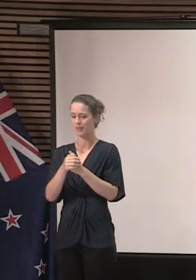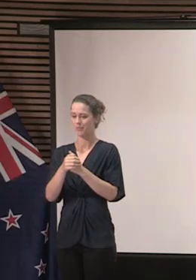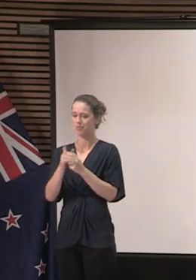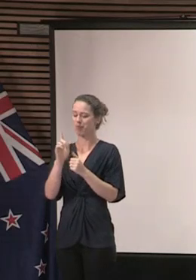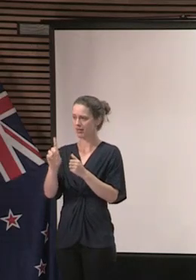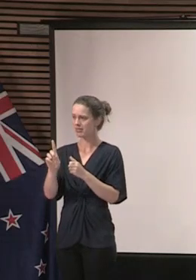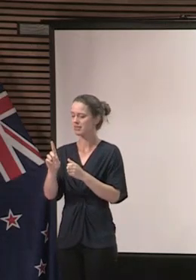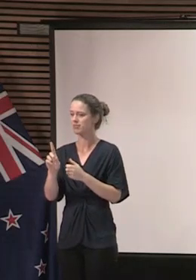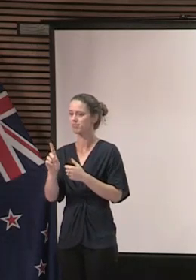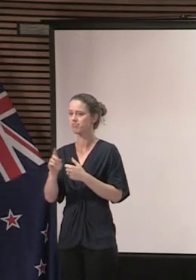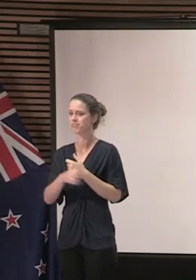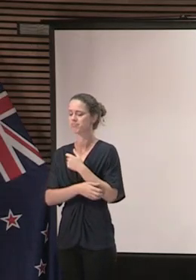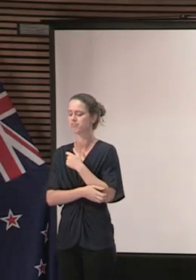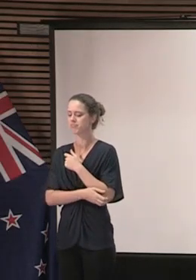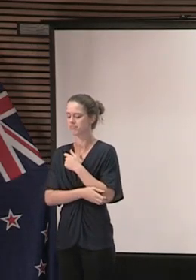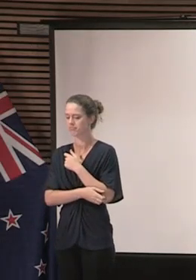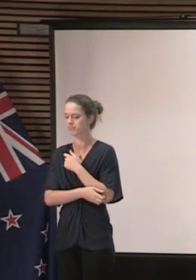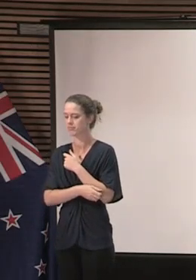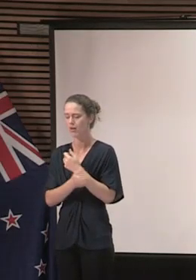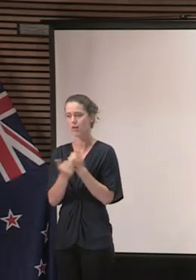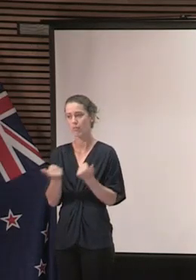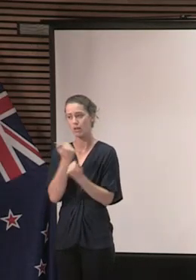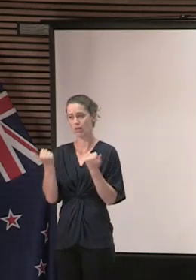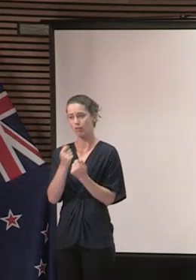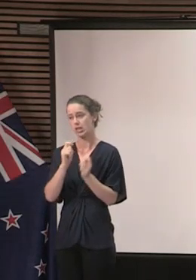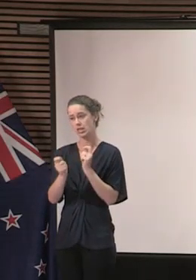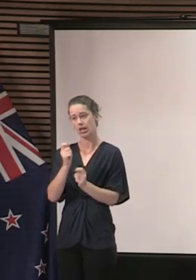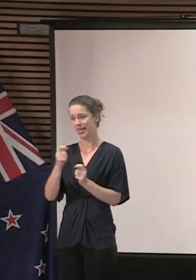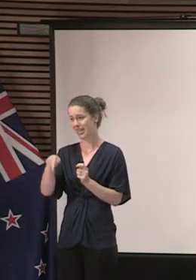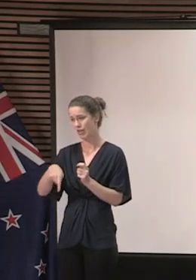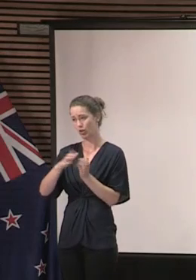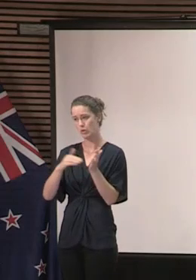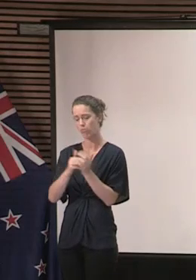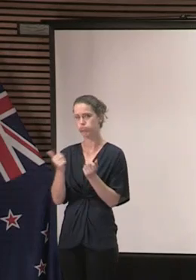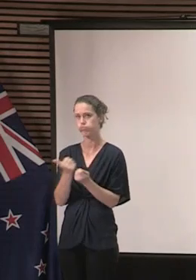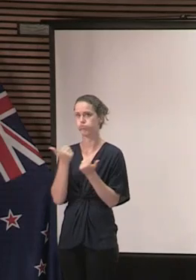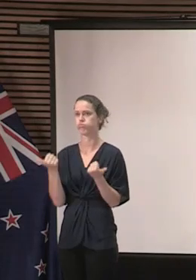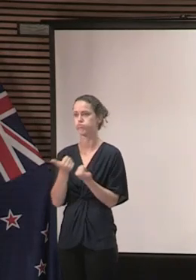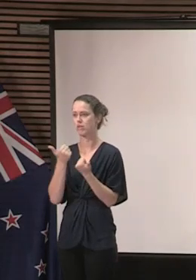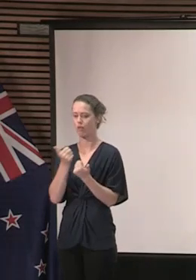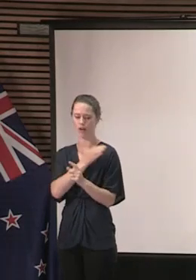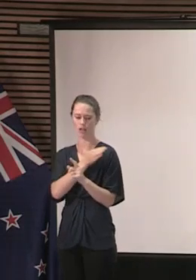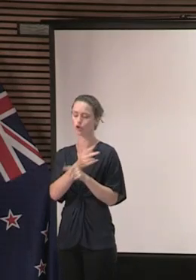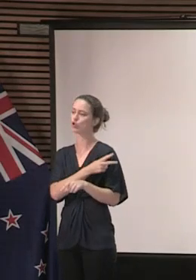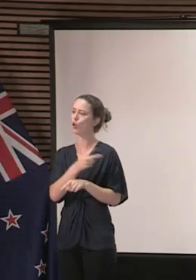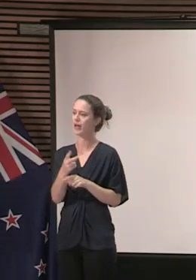just to reiterate that we have done a lot of testing in New Zealand, and particularly over these last 2